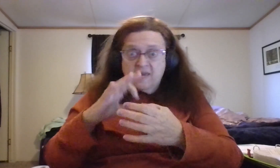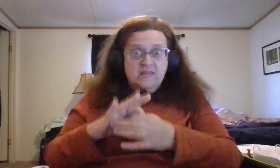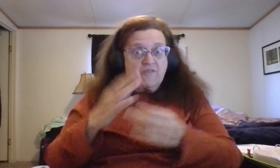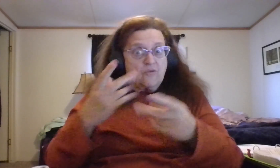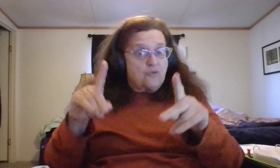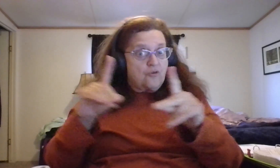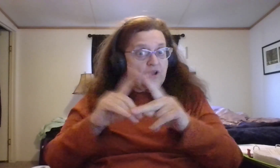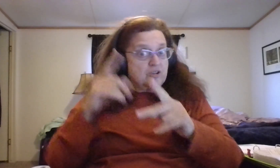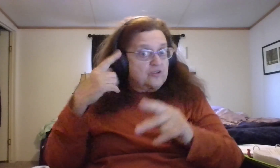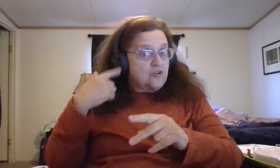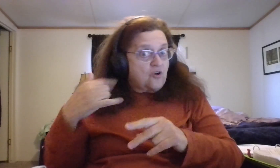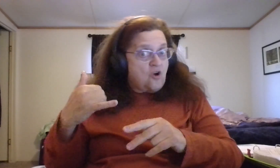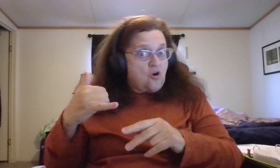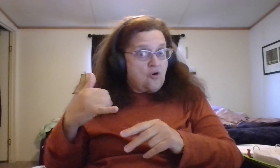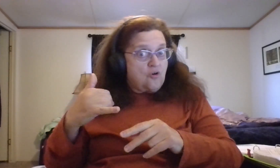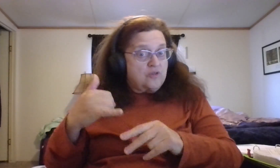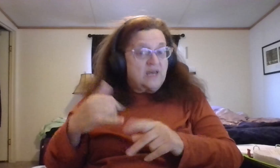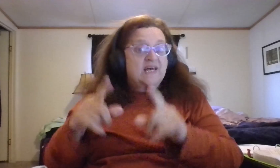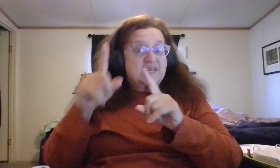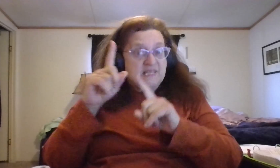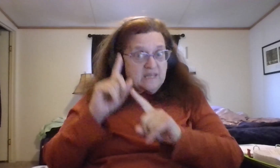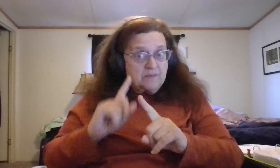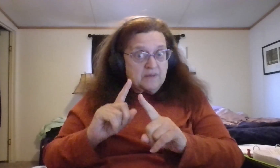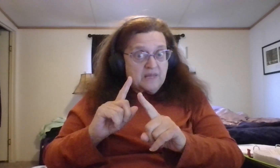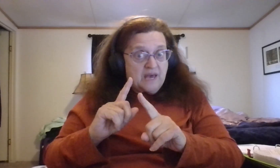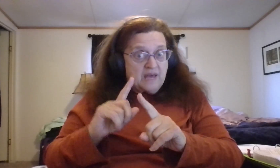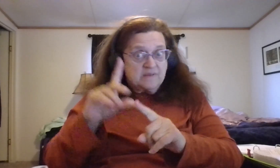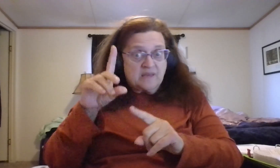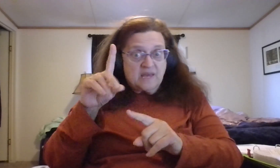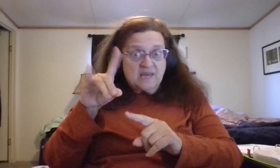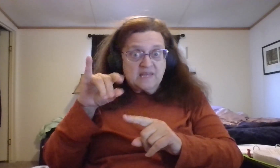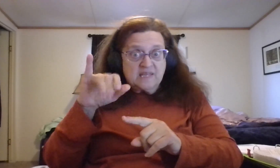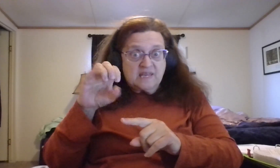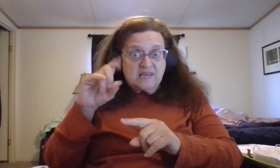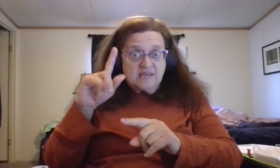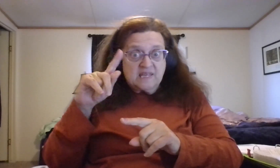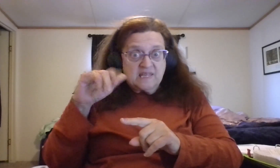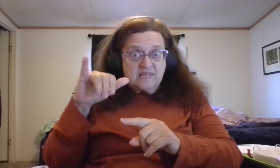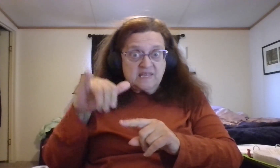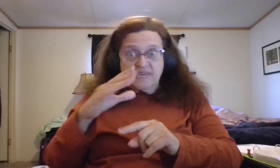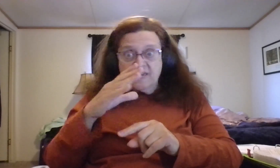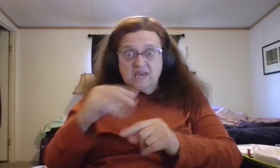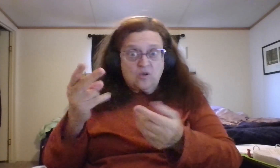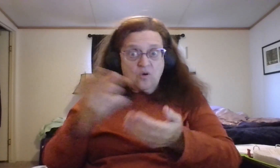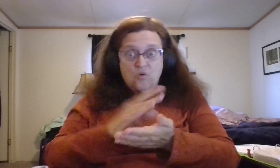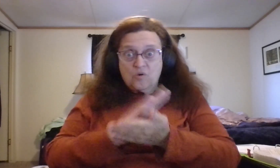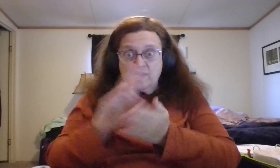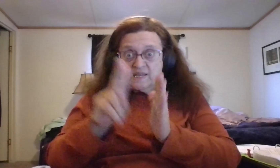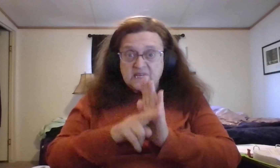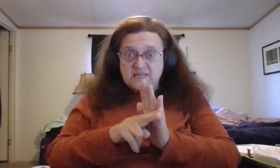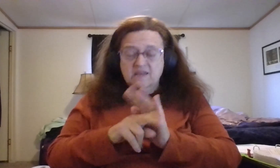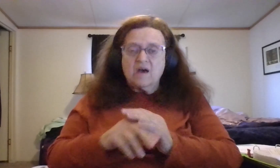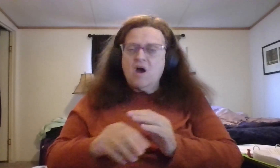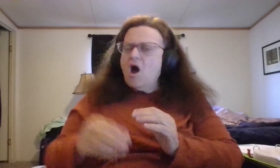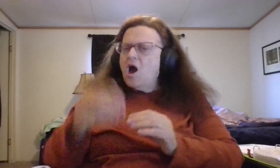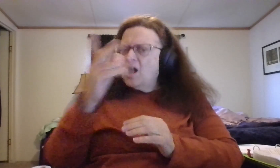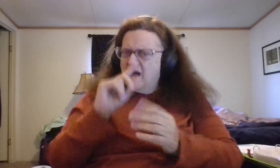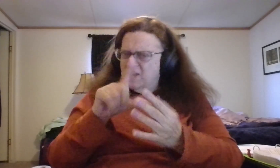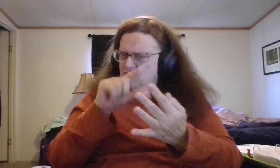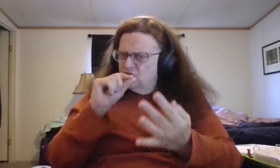gold, symbolizing deity and holiness. God chose the